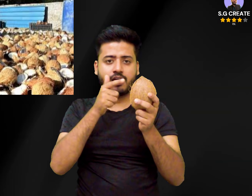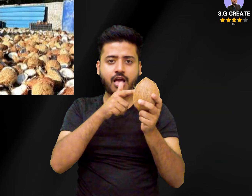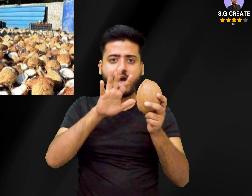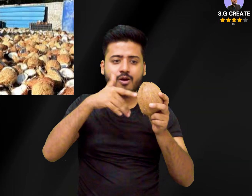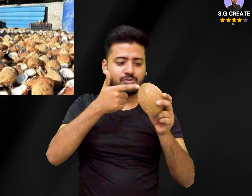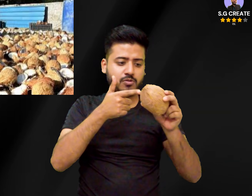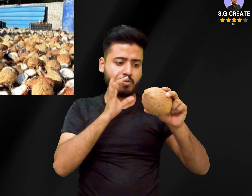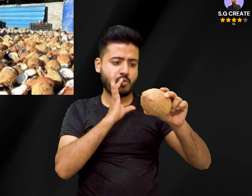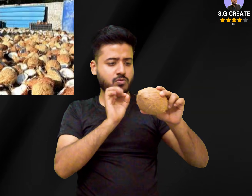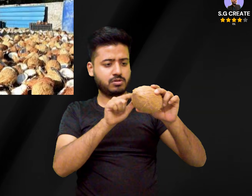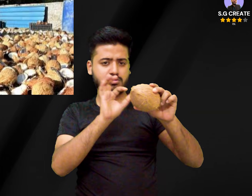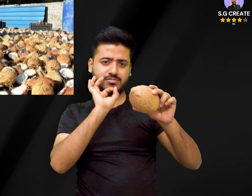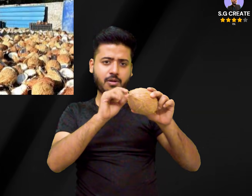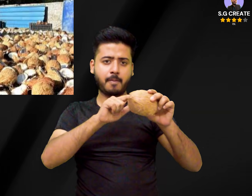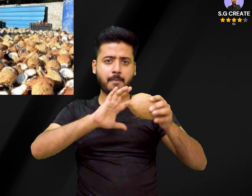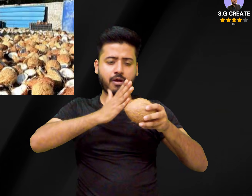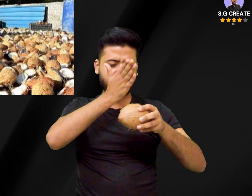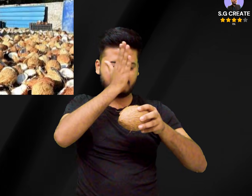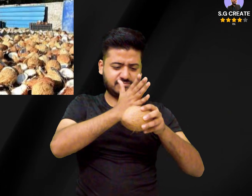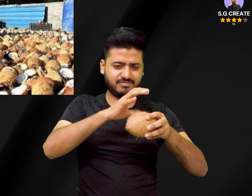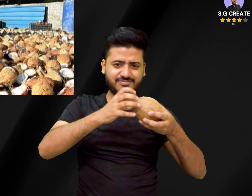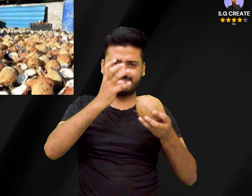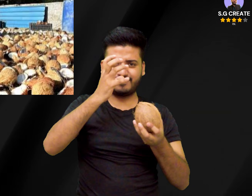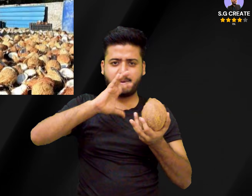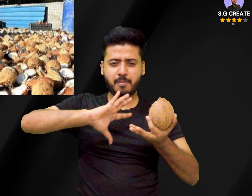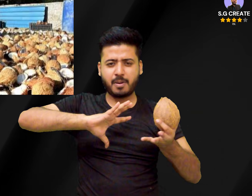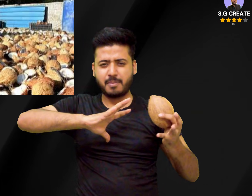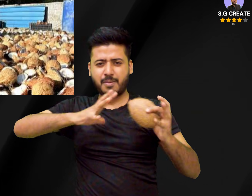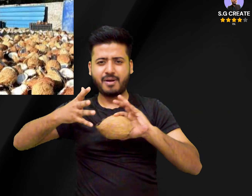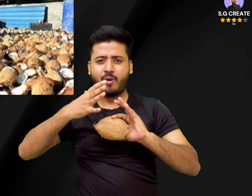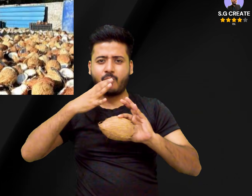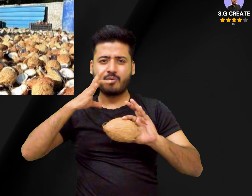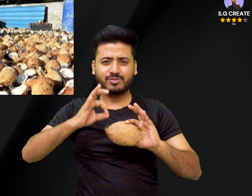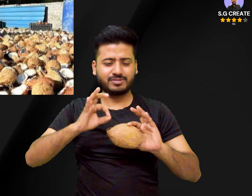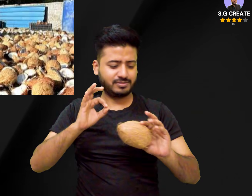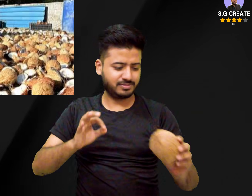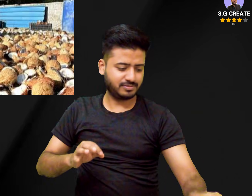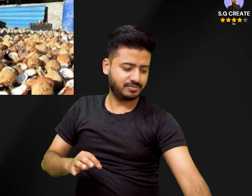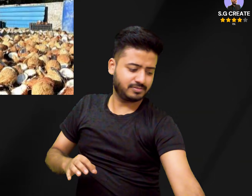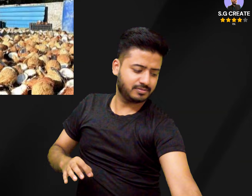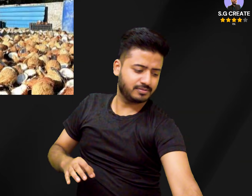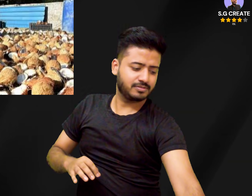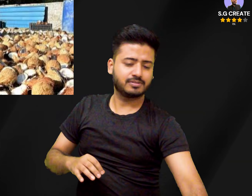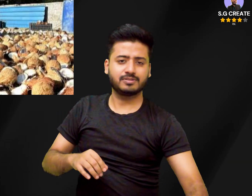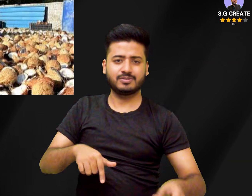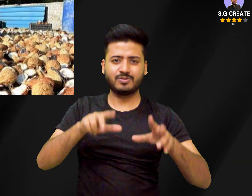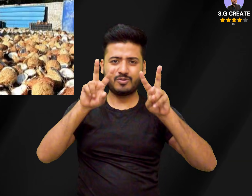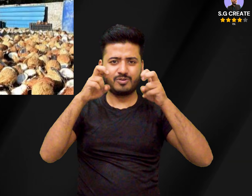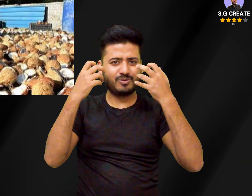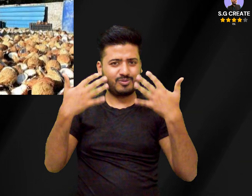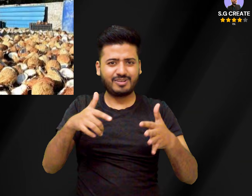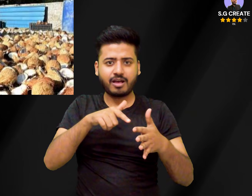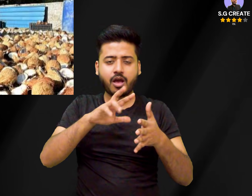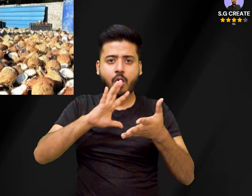to the cold-press method, as noted in the video snippet you provided. Legal classification. The manufacturer,